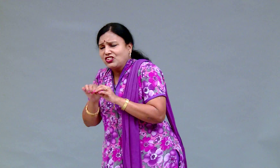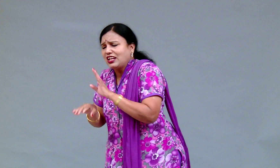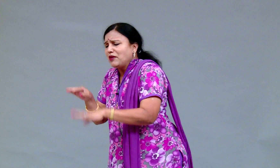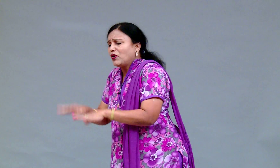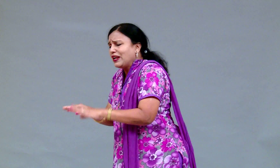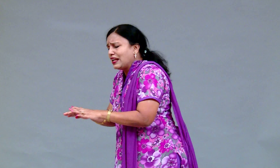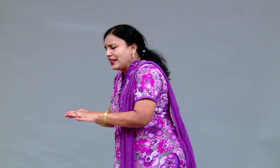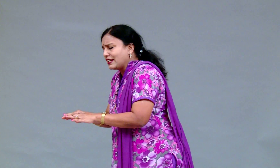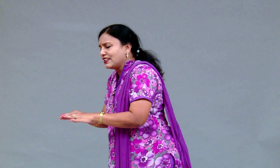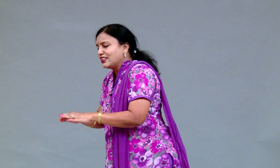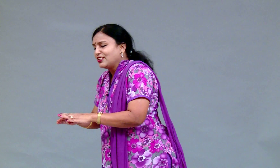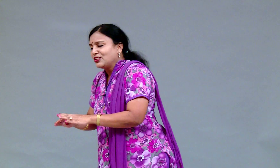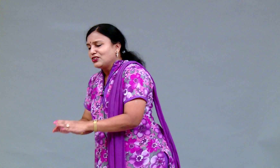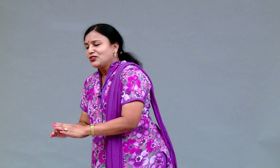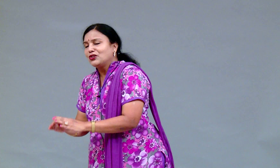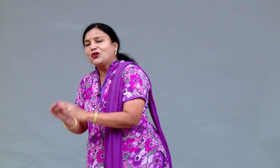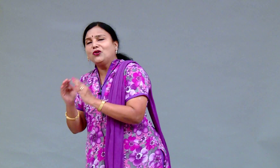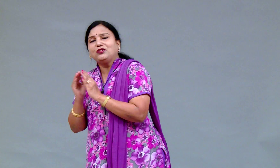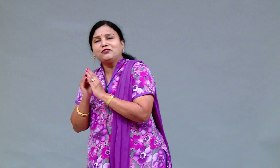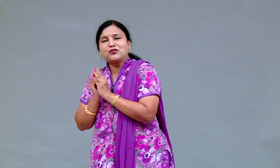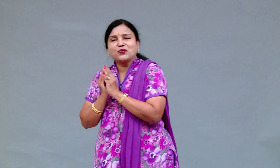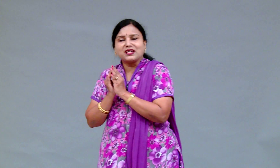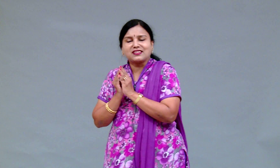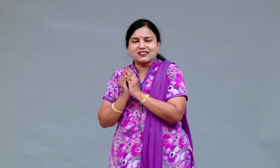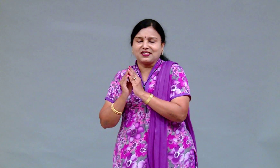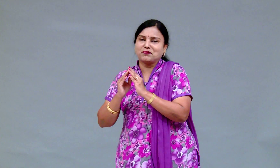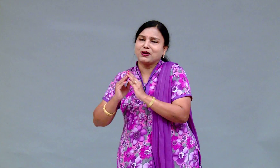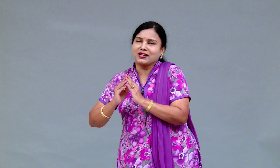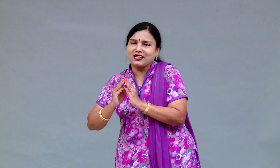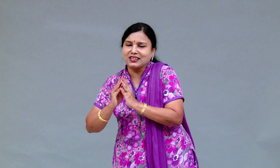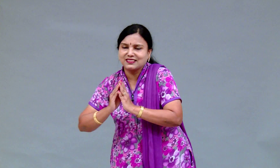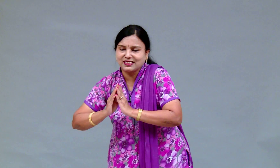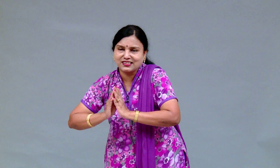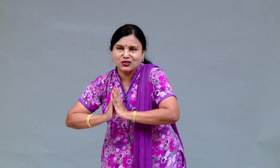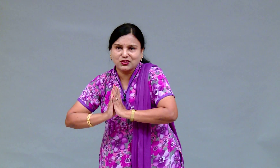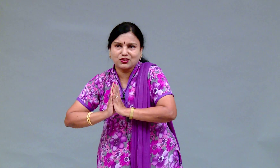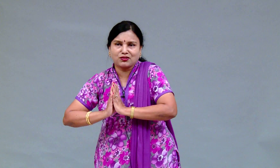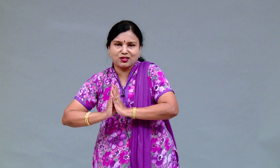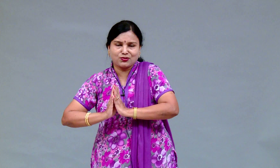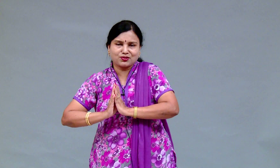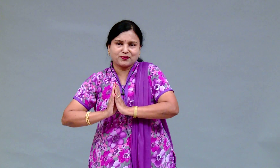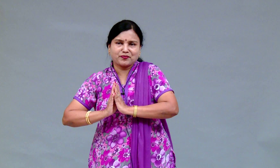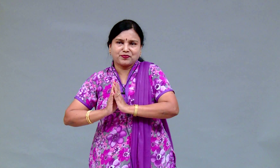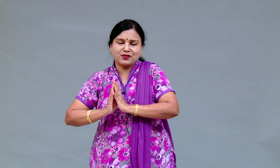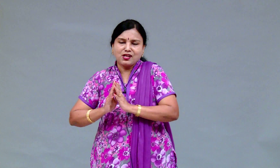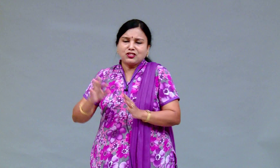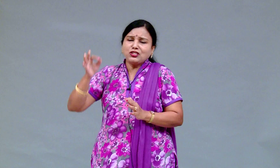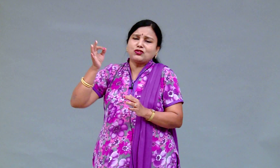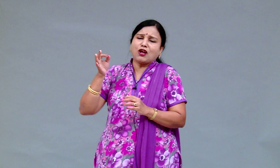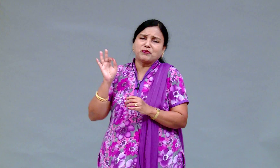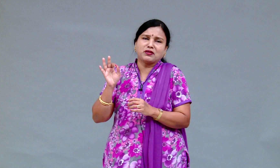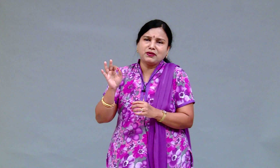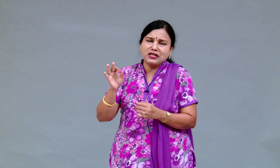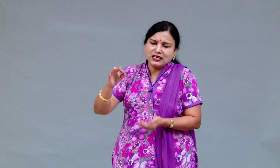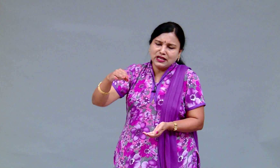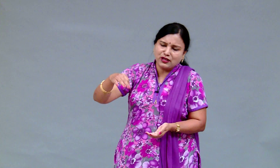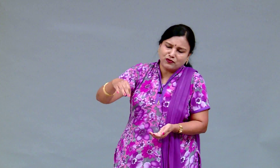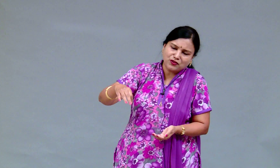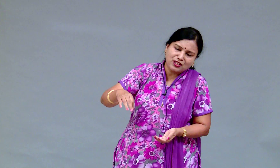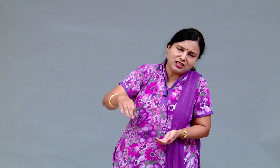came quickly to the cone of twigs that monkey had set down on the ground. She dropped her burning leaf into